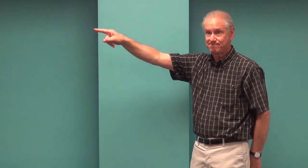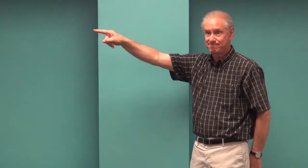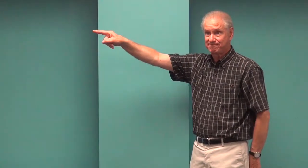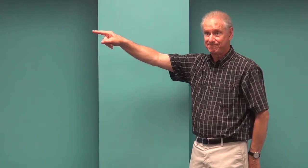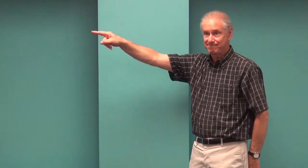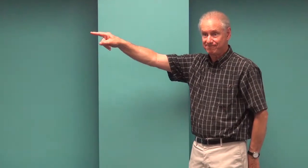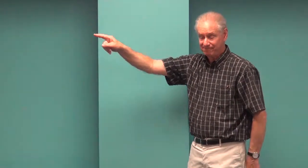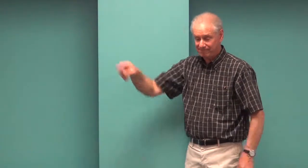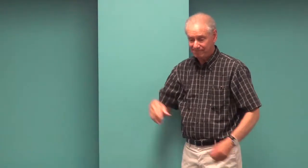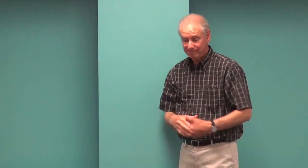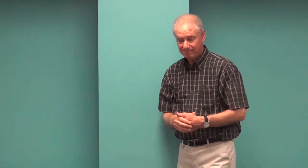is from Herb, not from me.